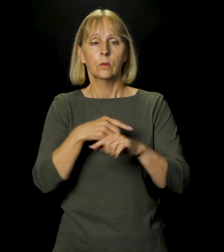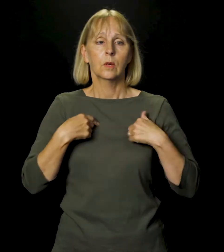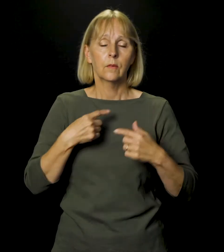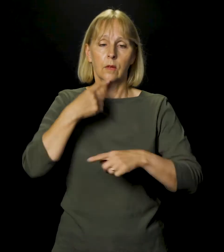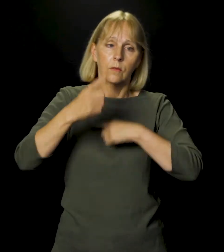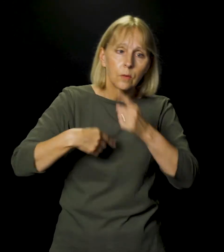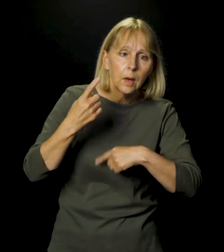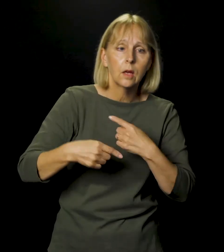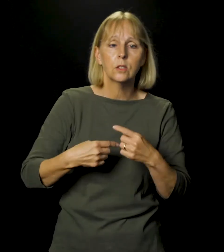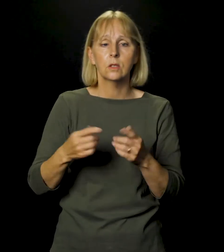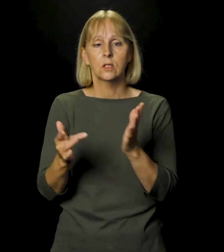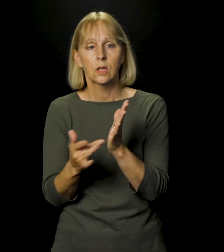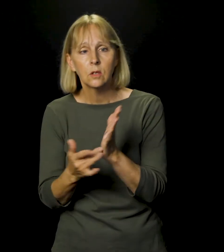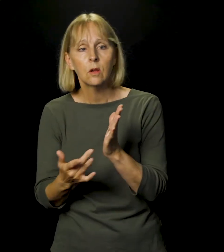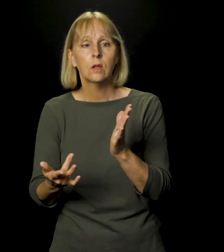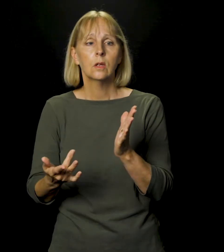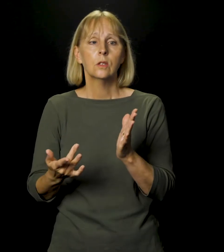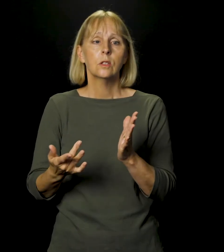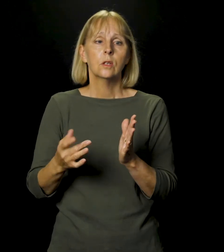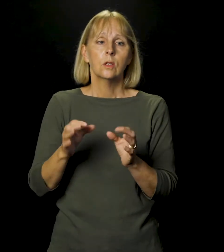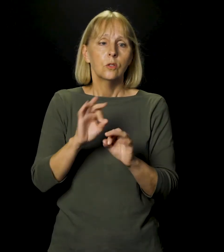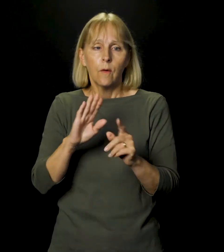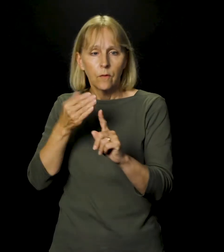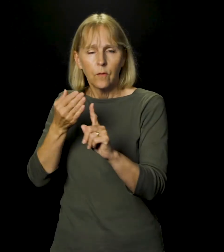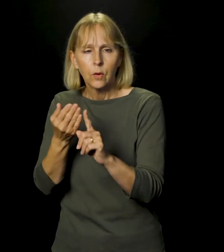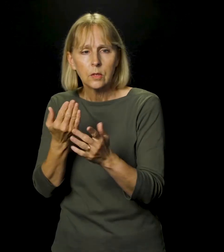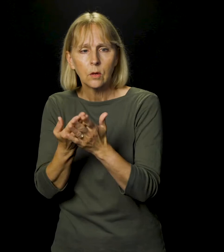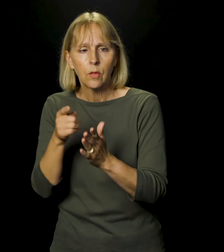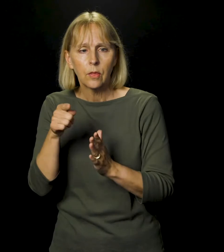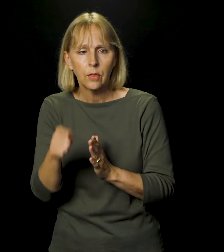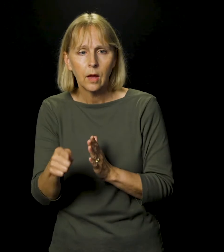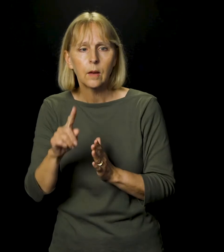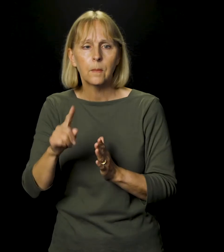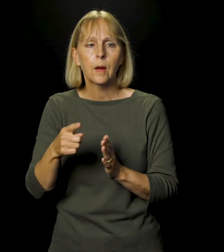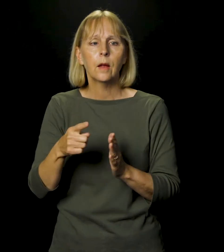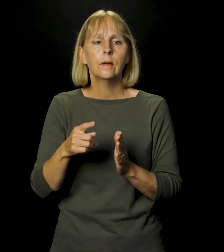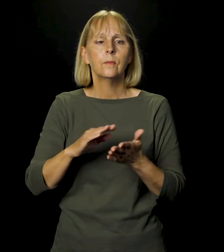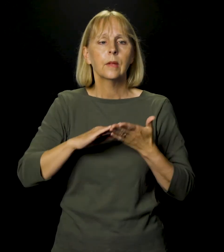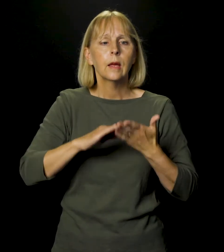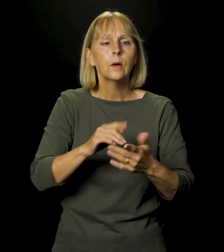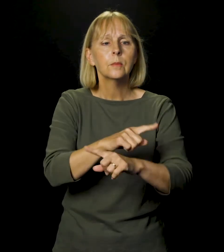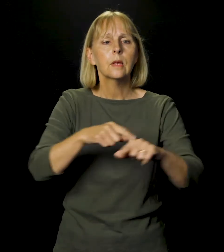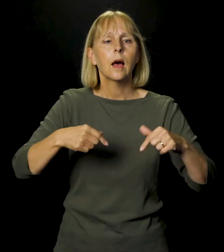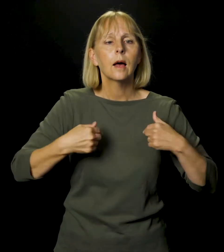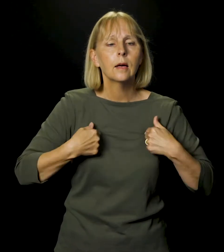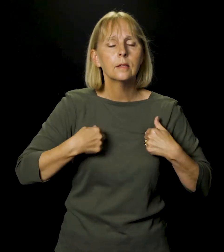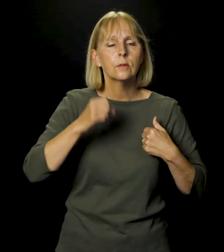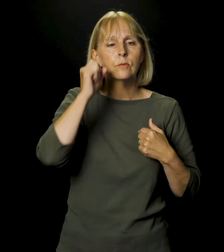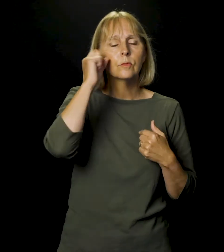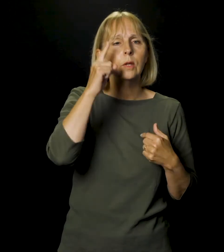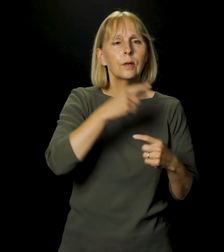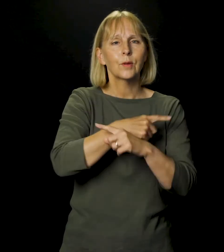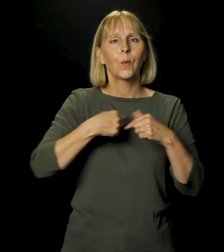the algorithms that affect us. It wants to first address and comment on our willingness to settle for half-truths in our